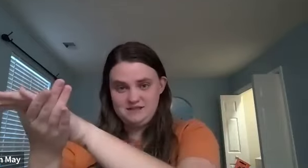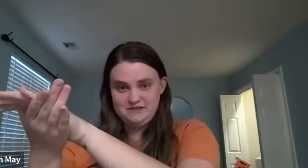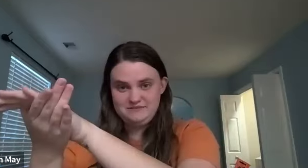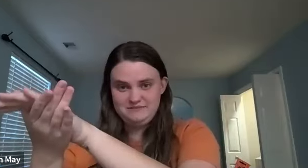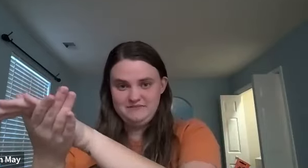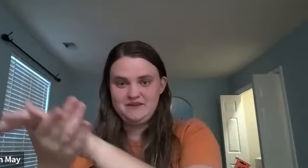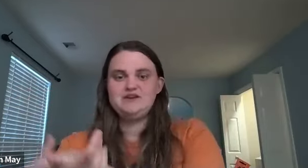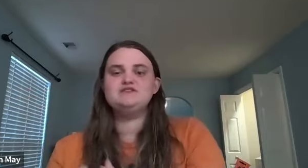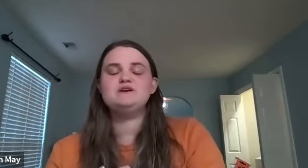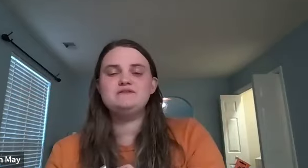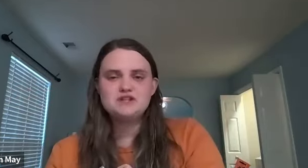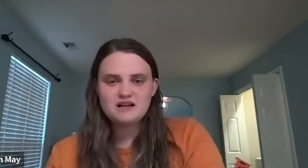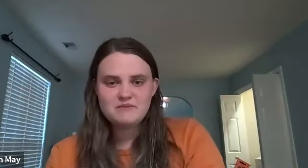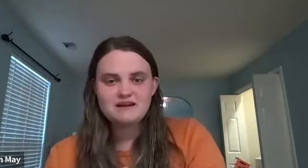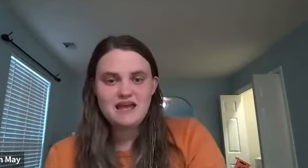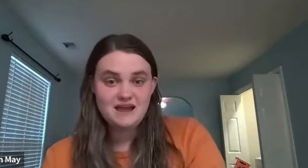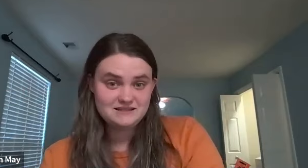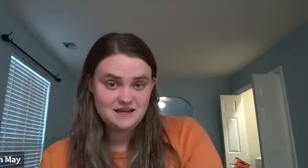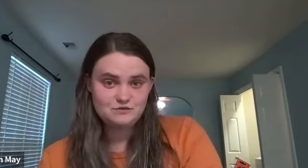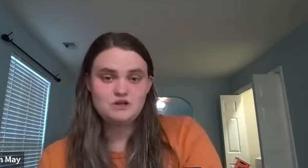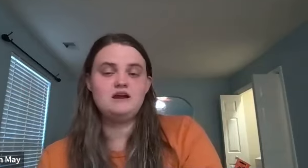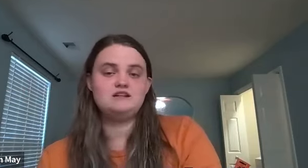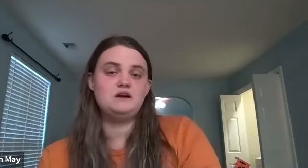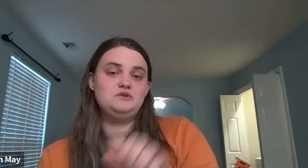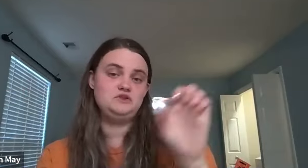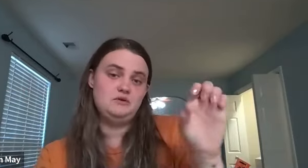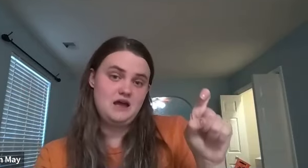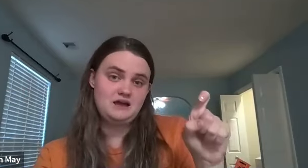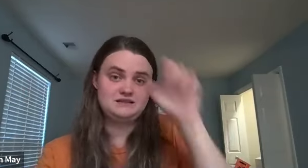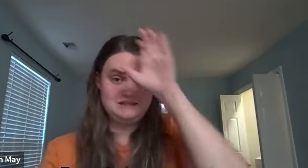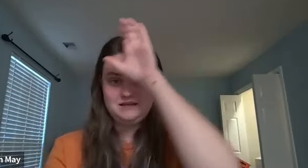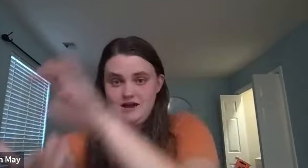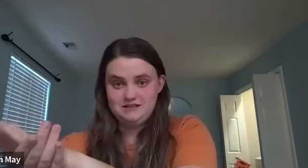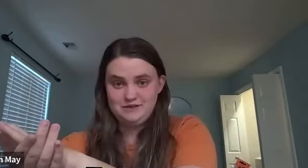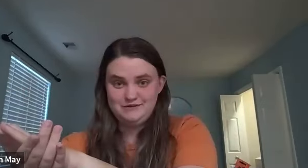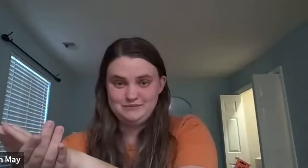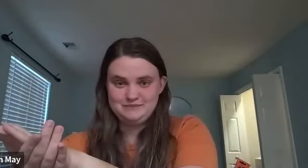husband. So if you're talking about an ex-husband or ex-wife, you would do ex-husband.